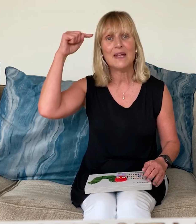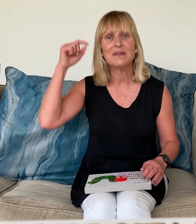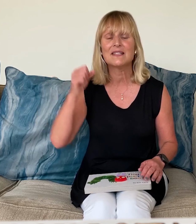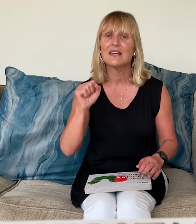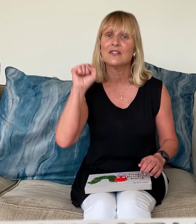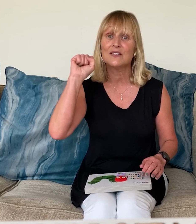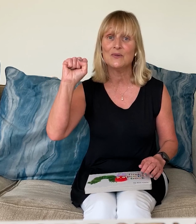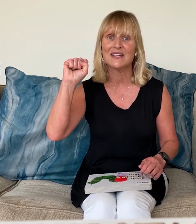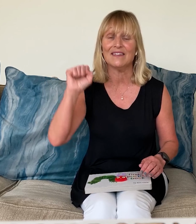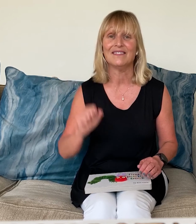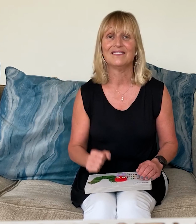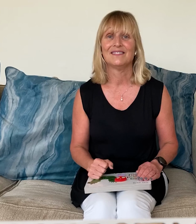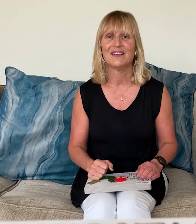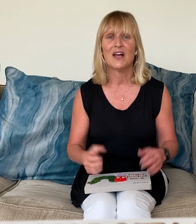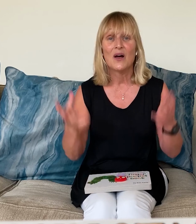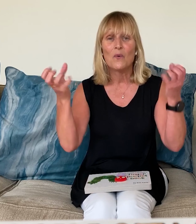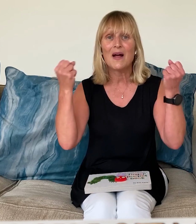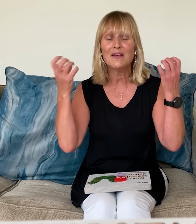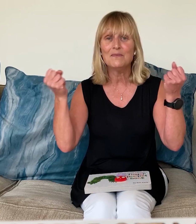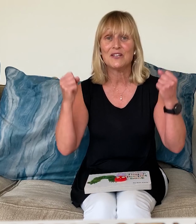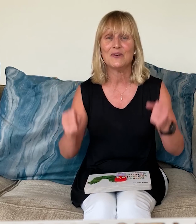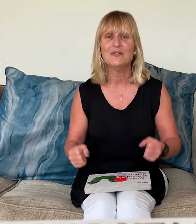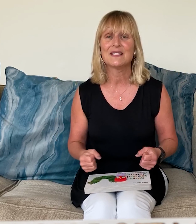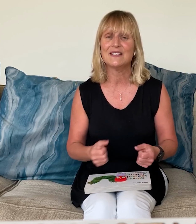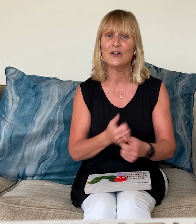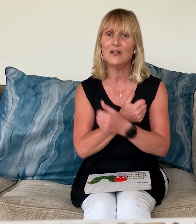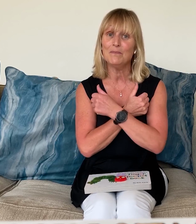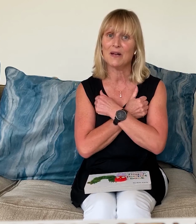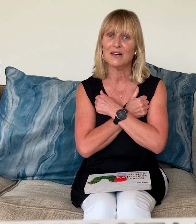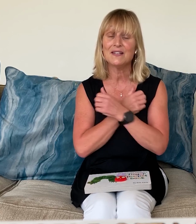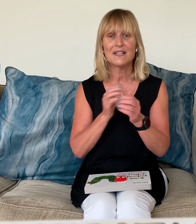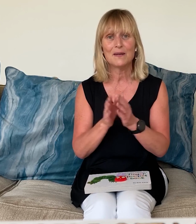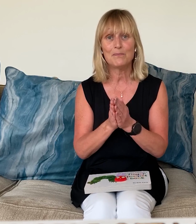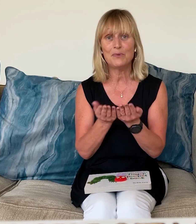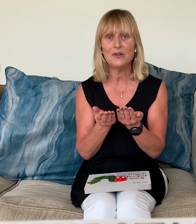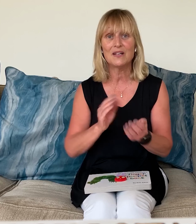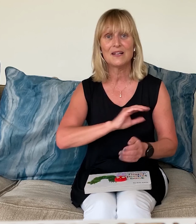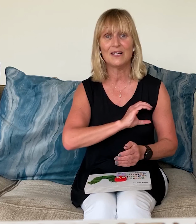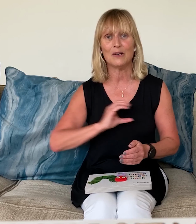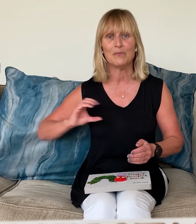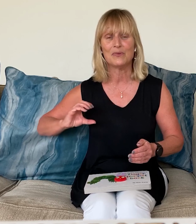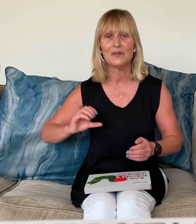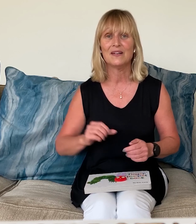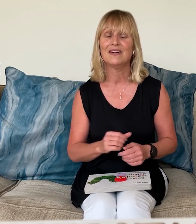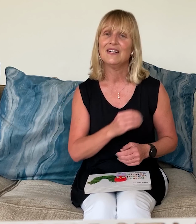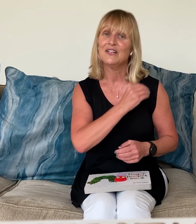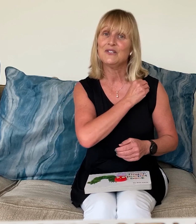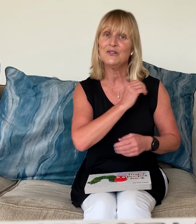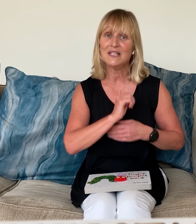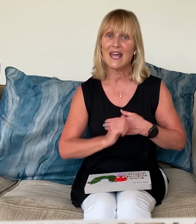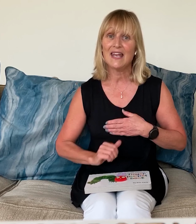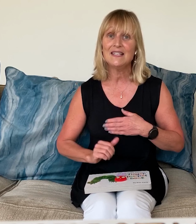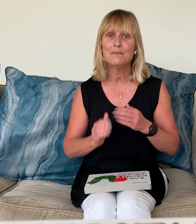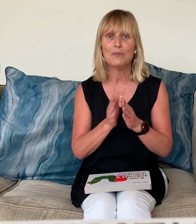name is Susan. Welcome to Snuggle Bear's Book Club. Today's